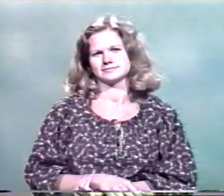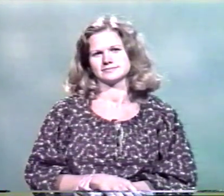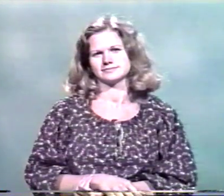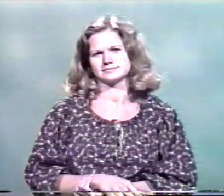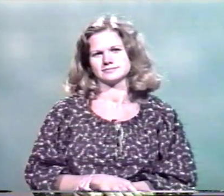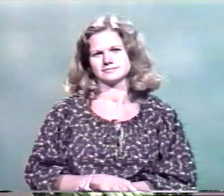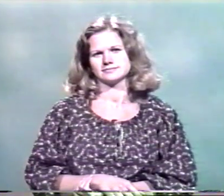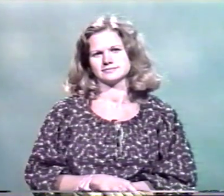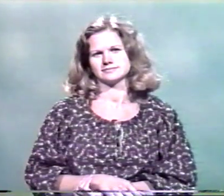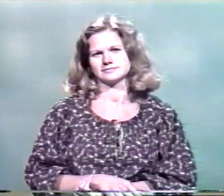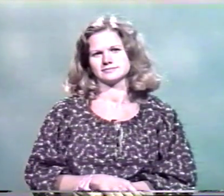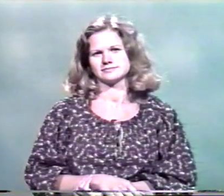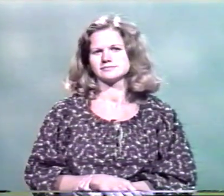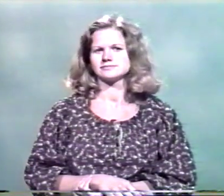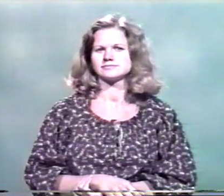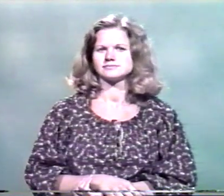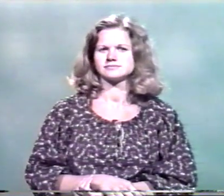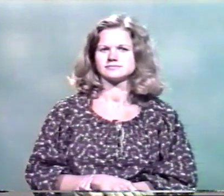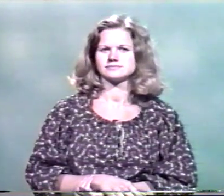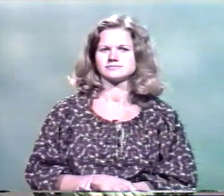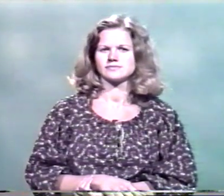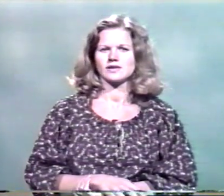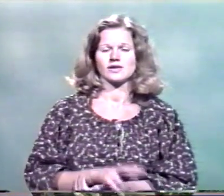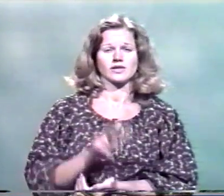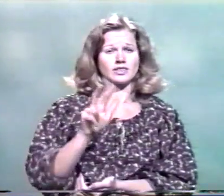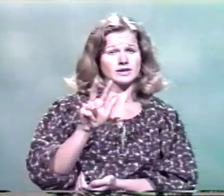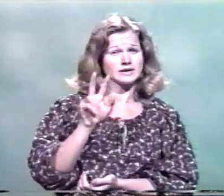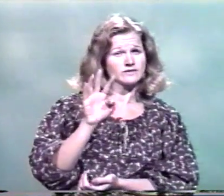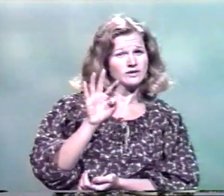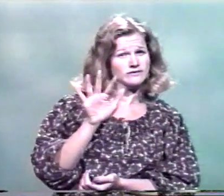$3:45 in the morning? I see.